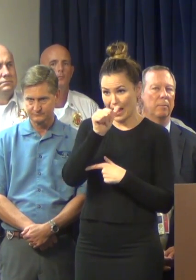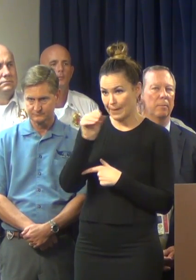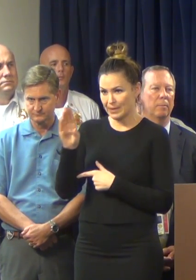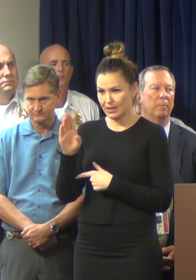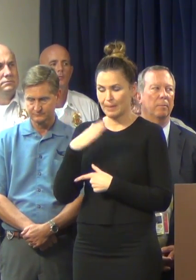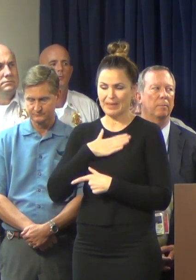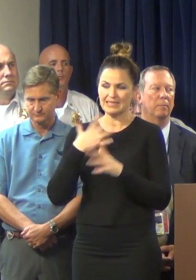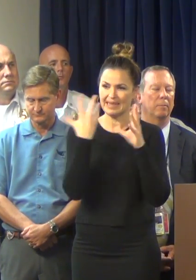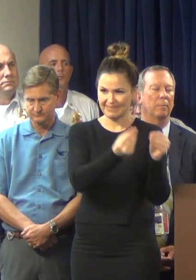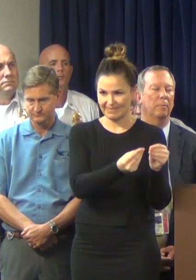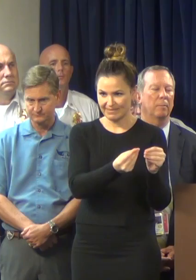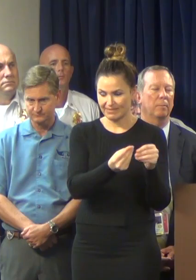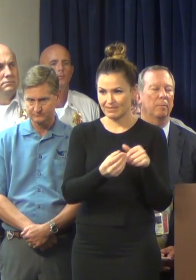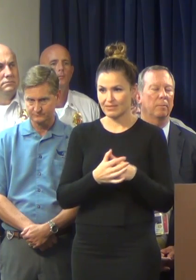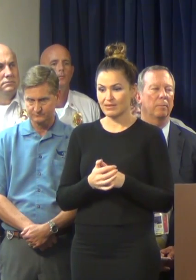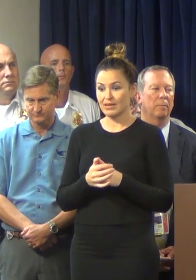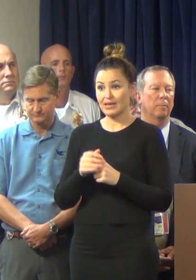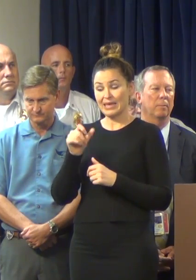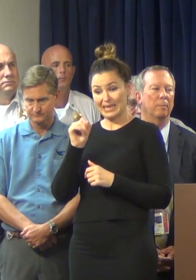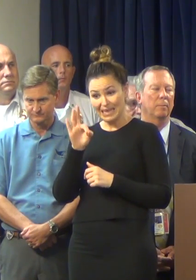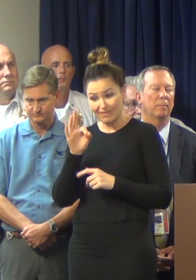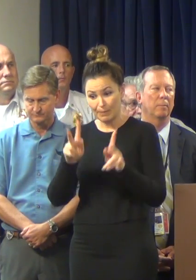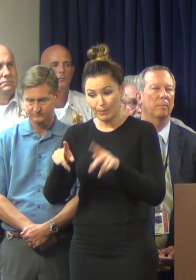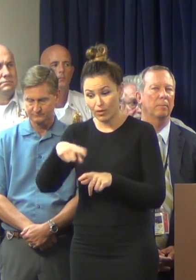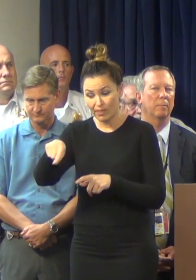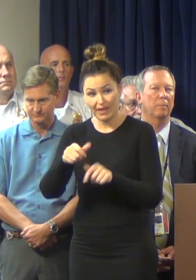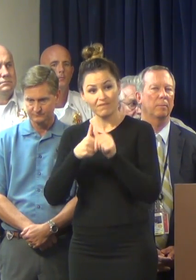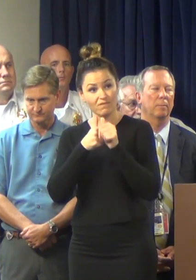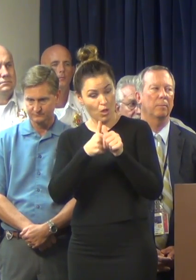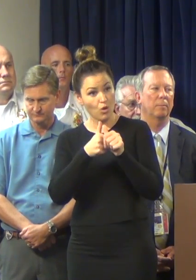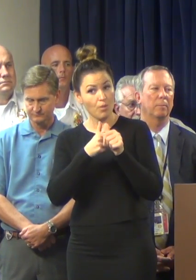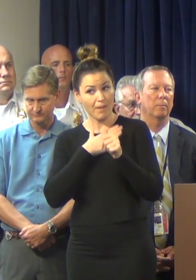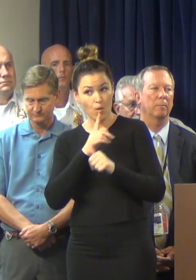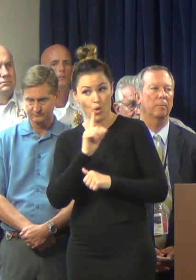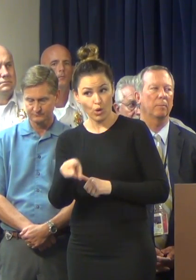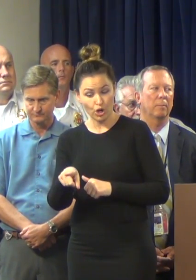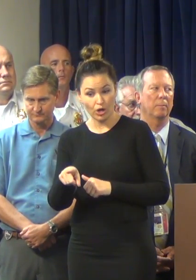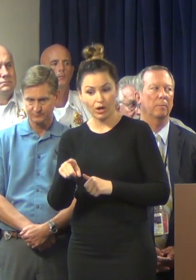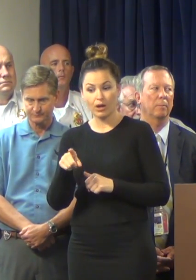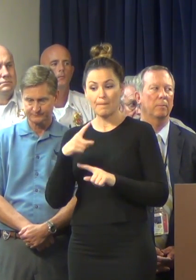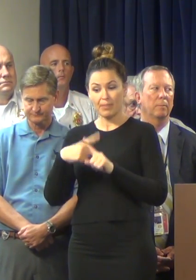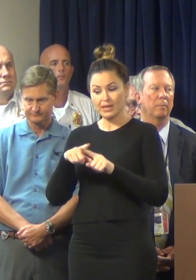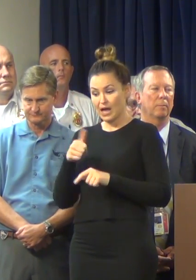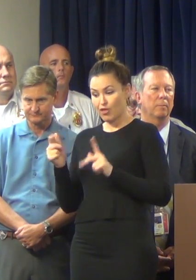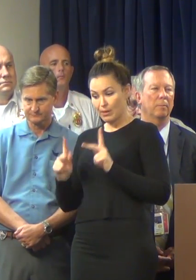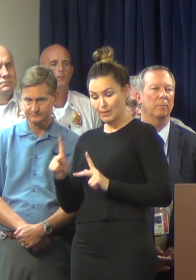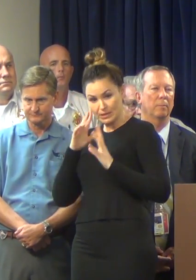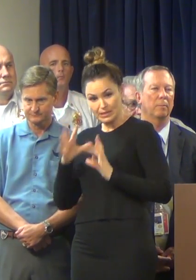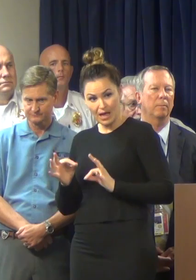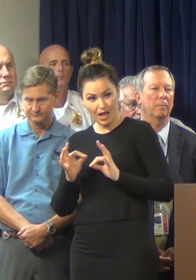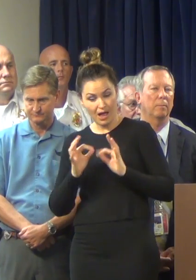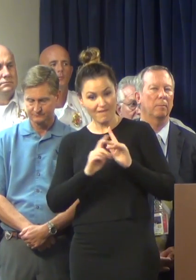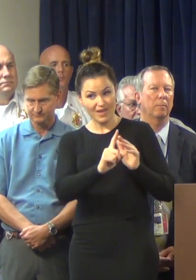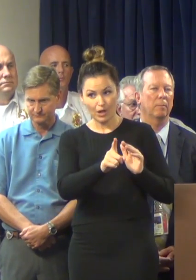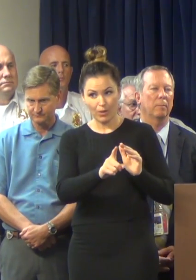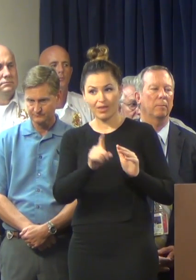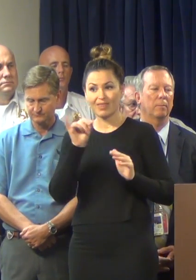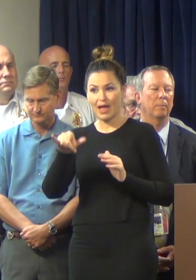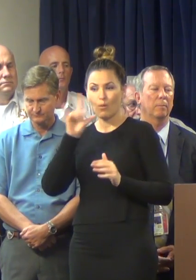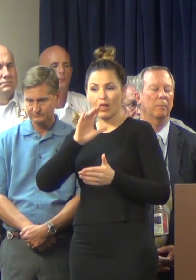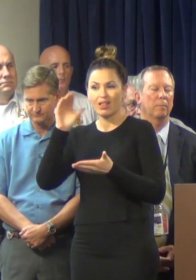go. If folks follow those orders and other folks decide to evacuate, that will minimize any roadway